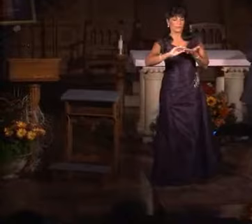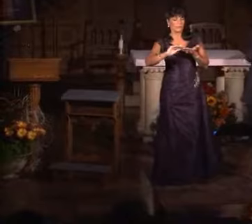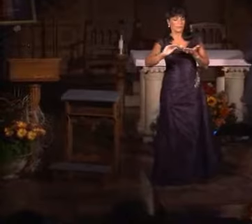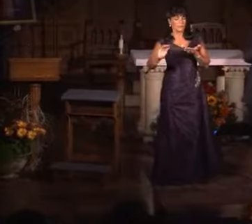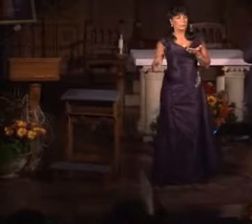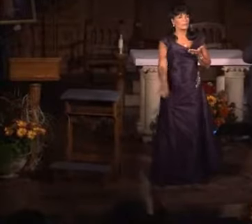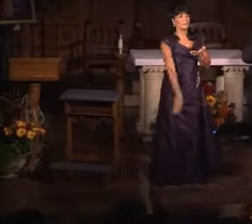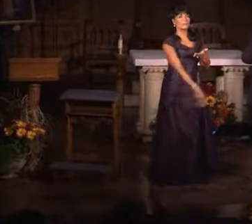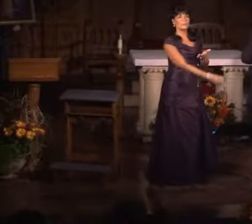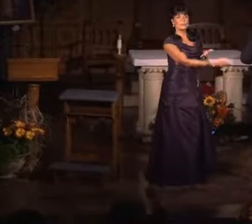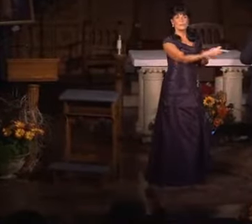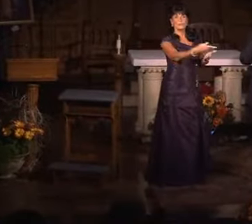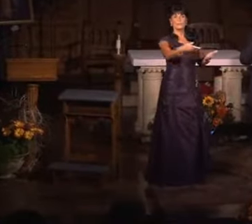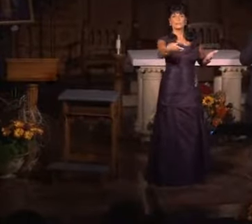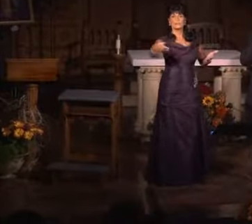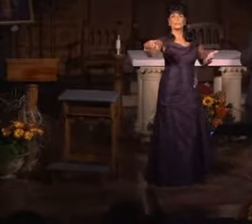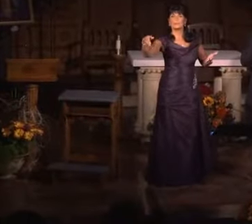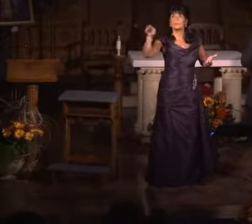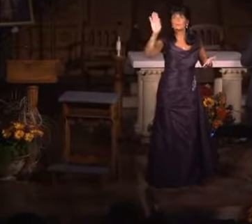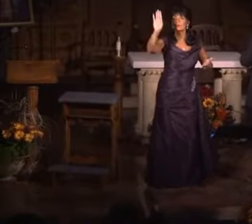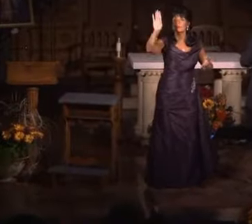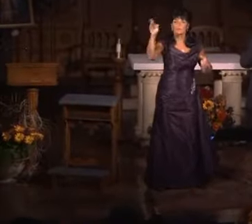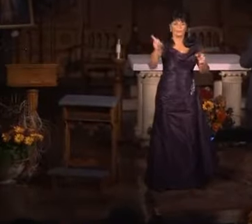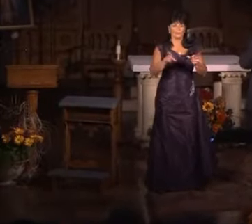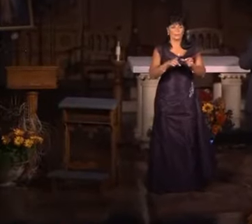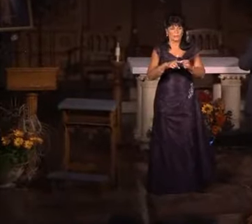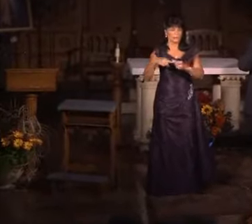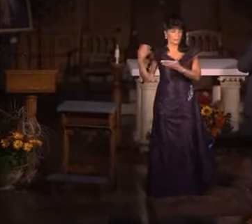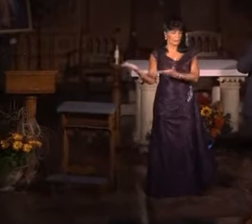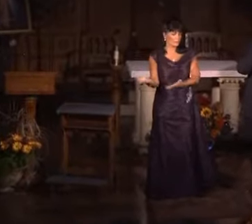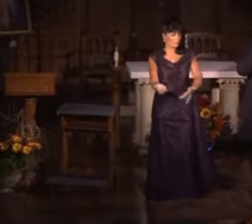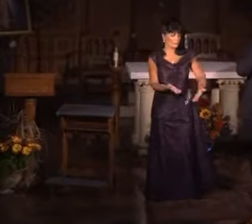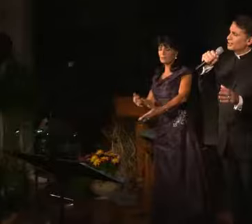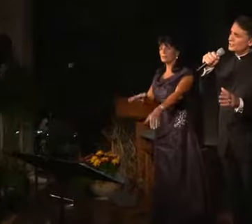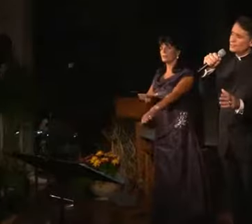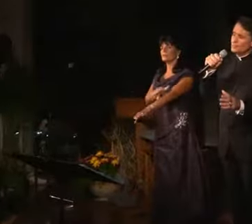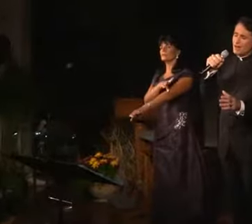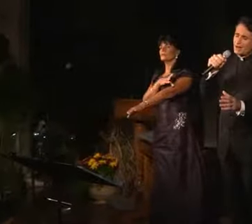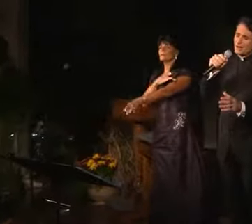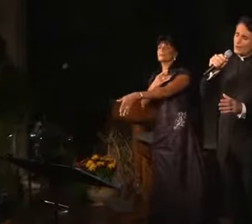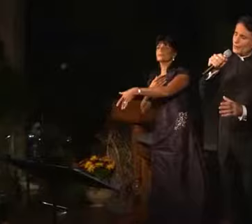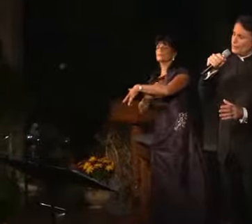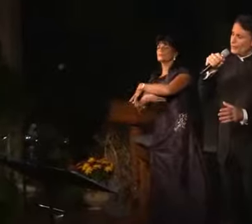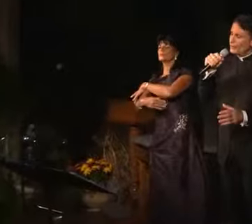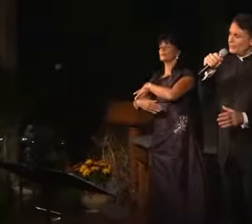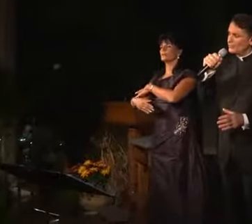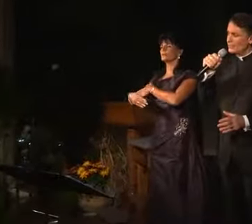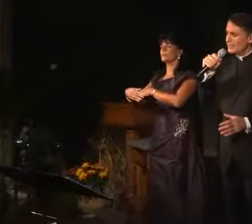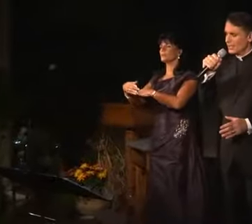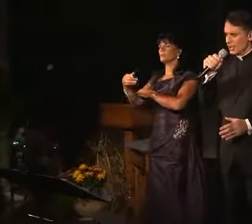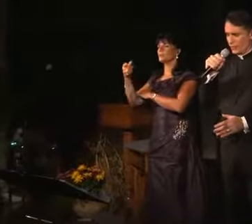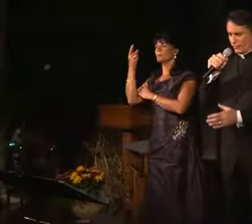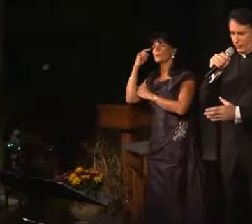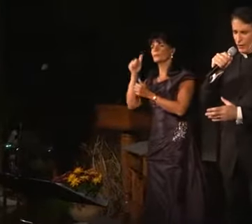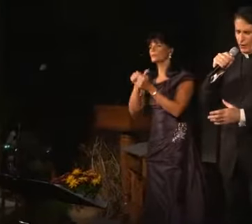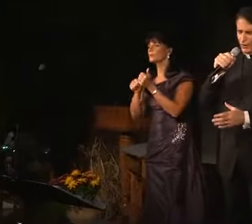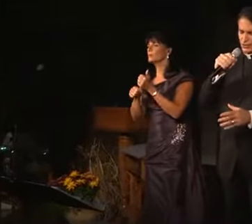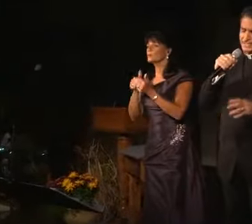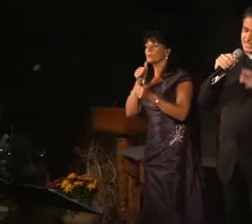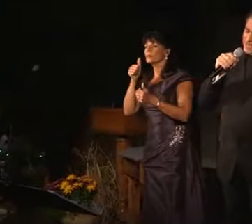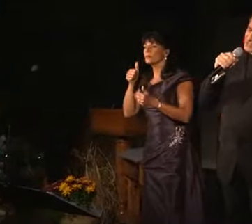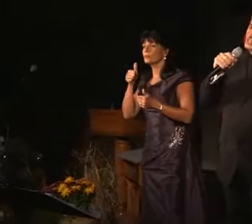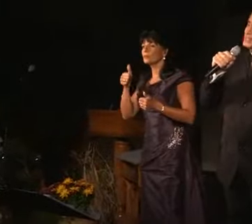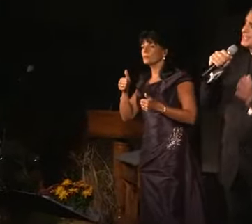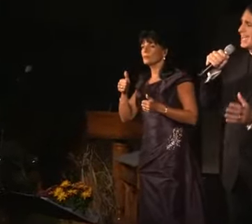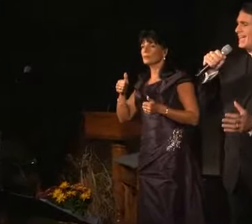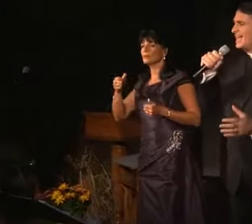His word is rest. For each tomorrow, for